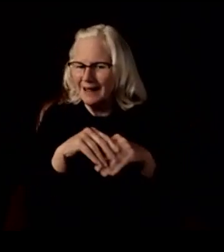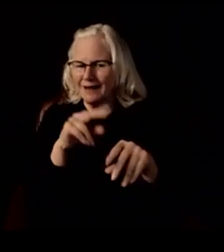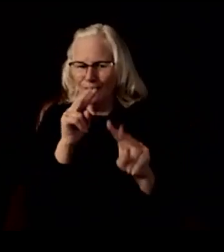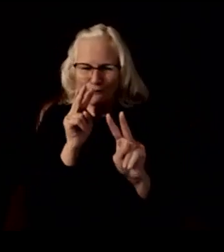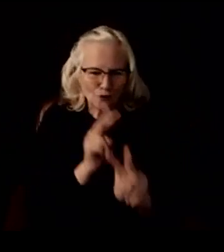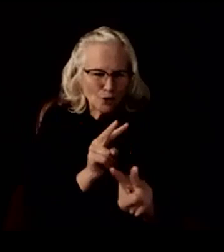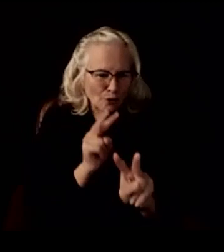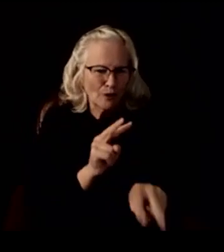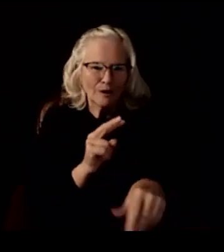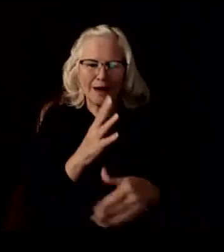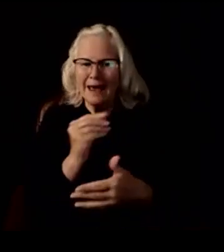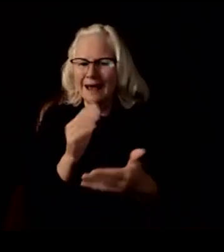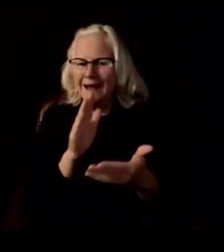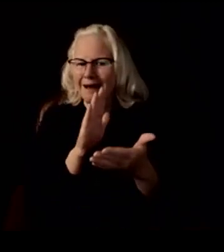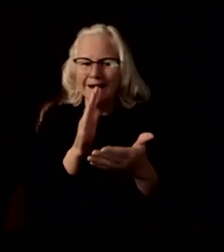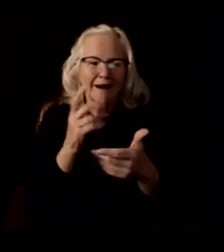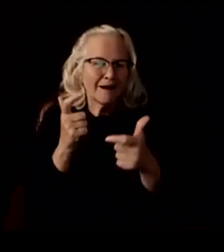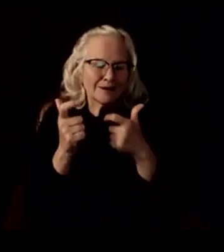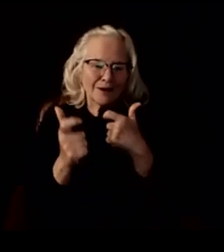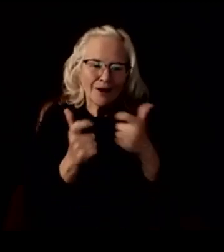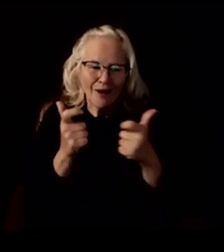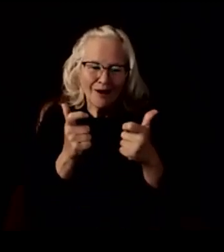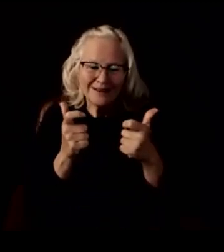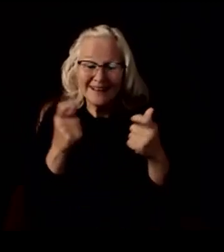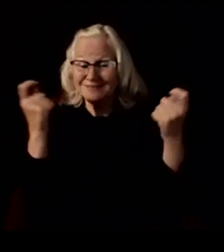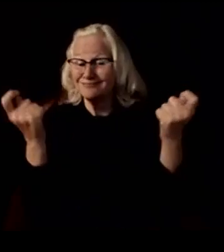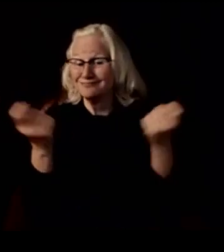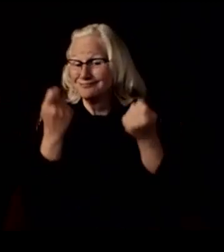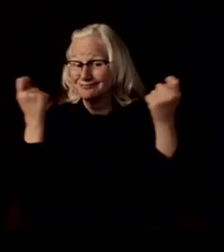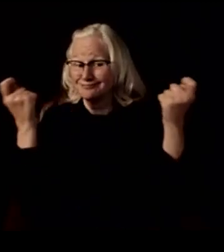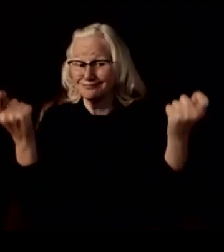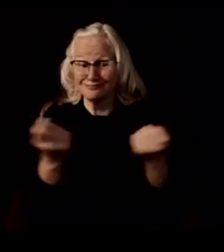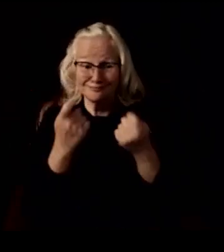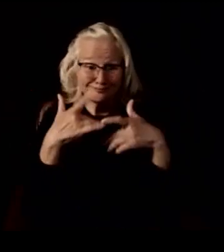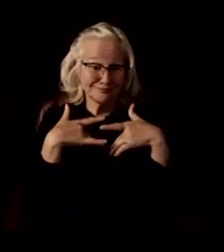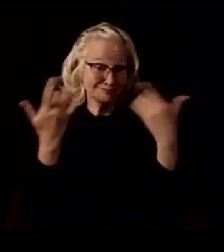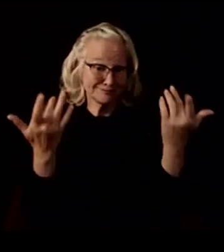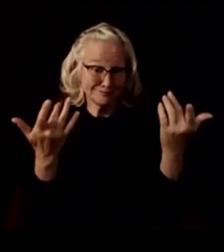large fairs or festivals like Sturgis would be.